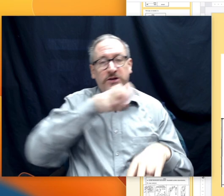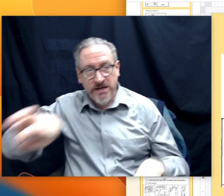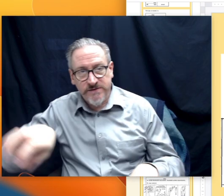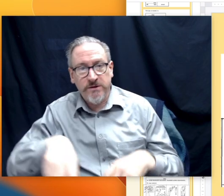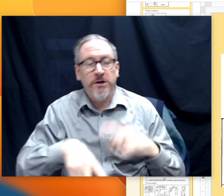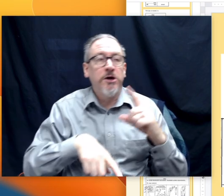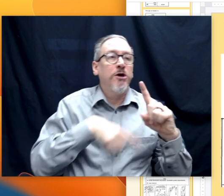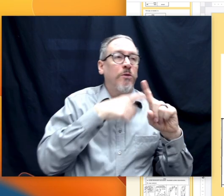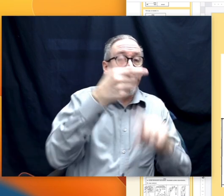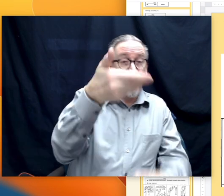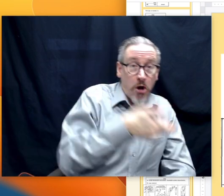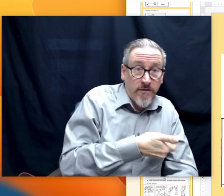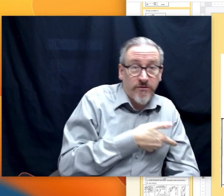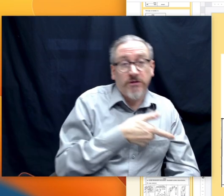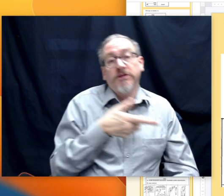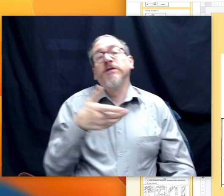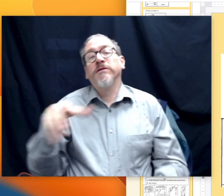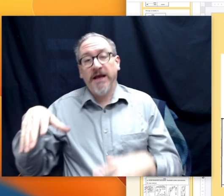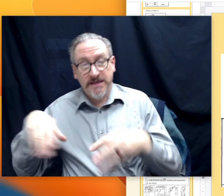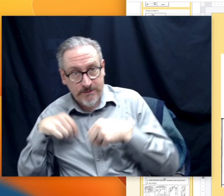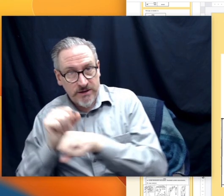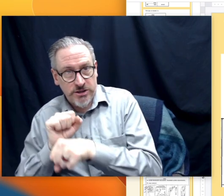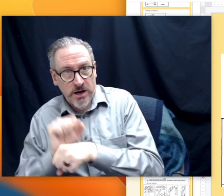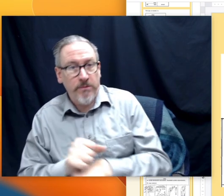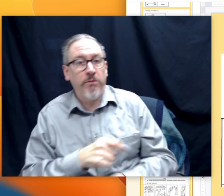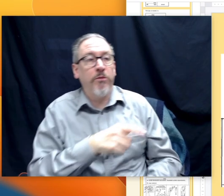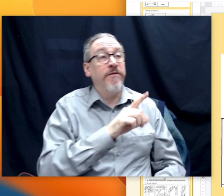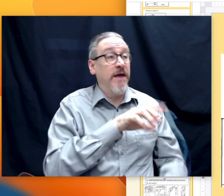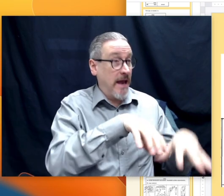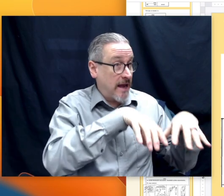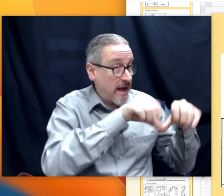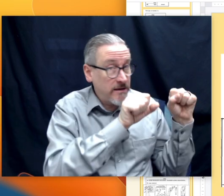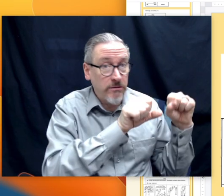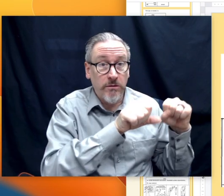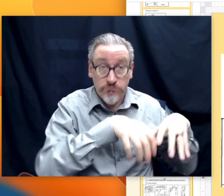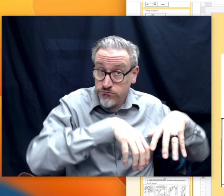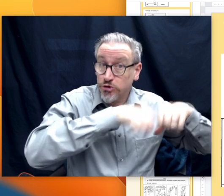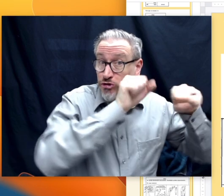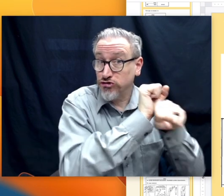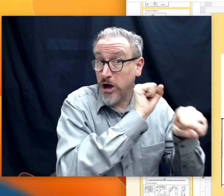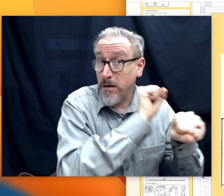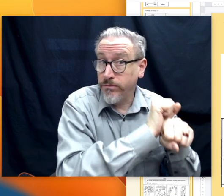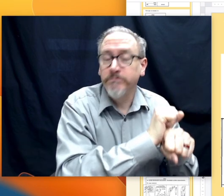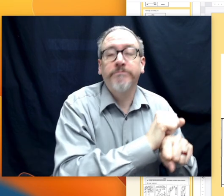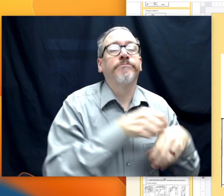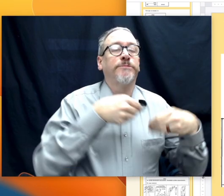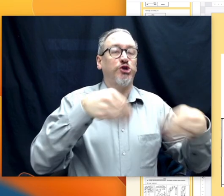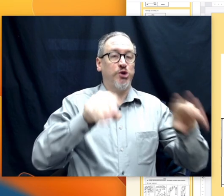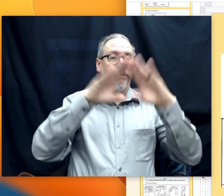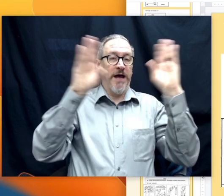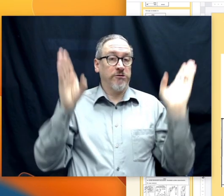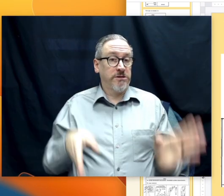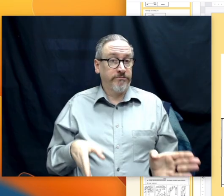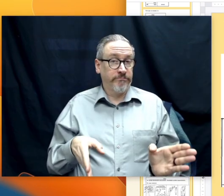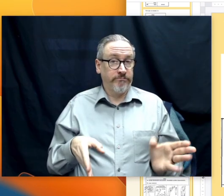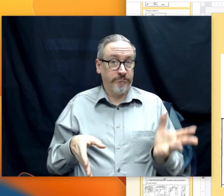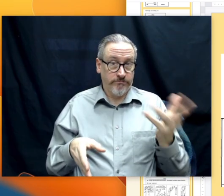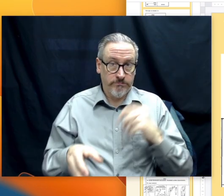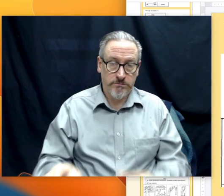graduated, they transferred. When they were offered, they accepted the job. When they took the job, sold the